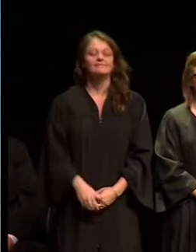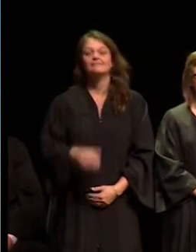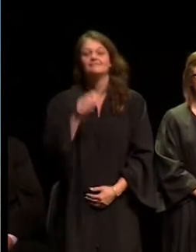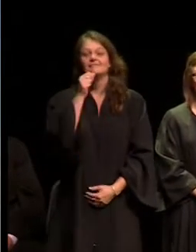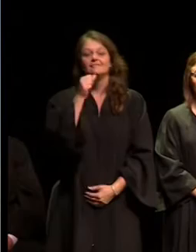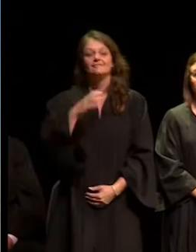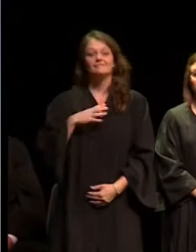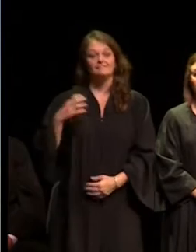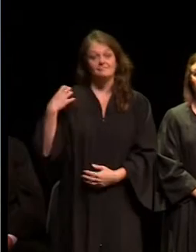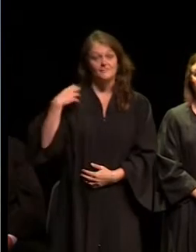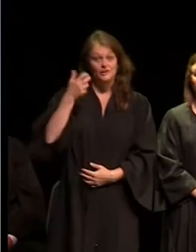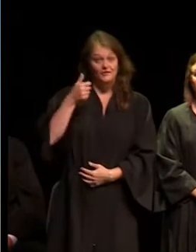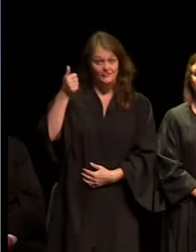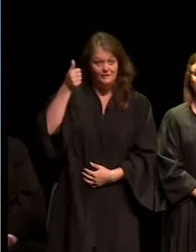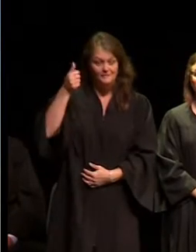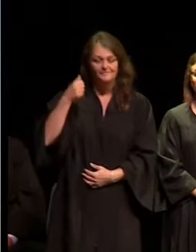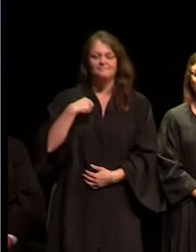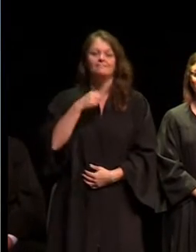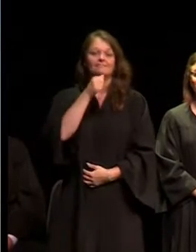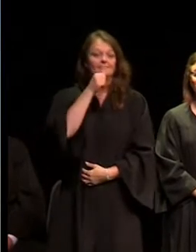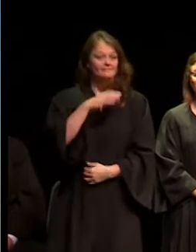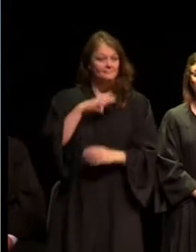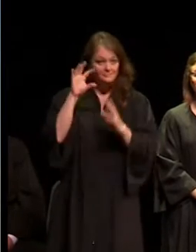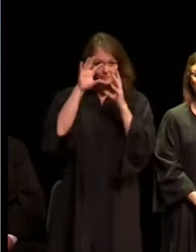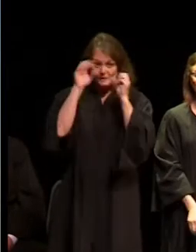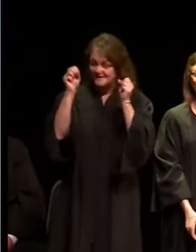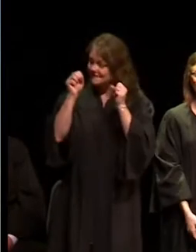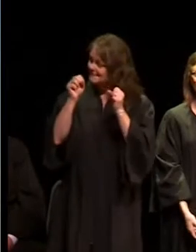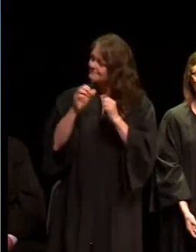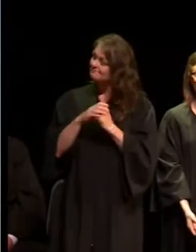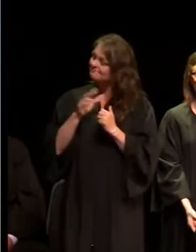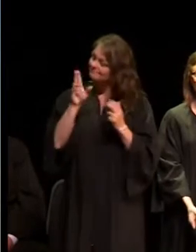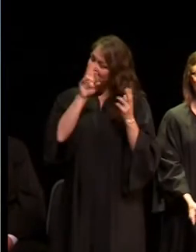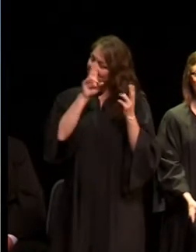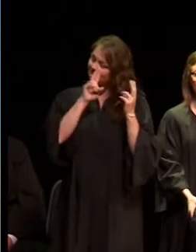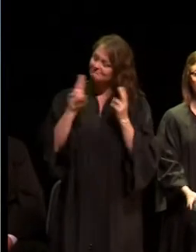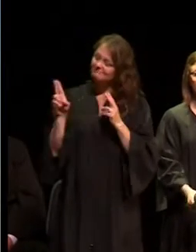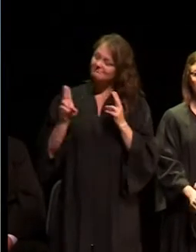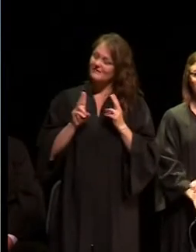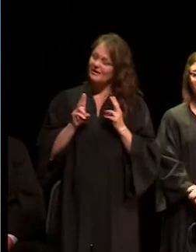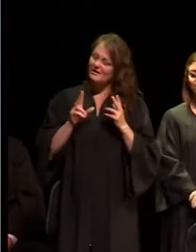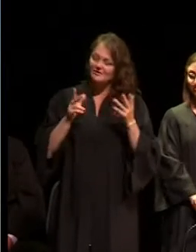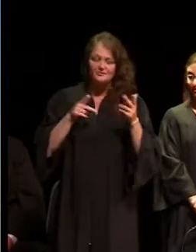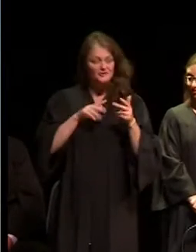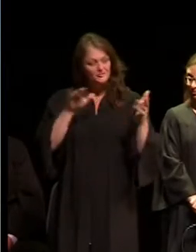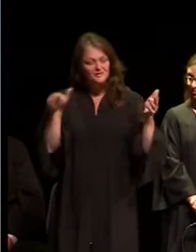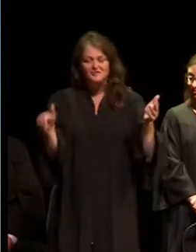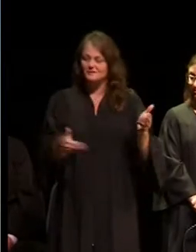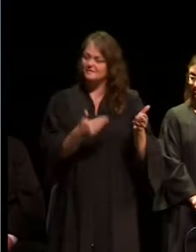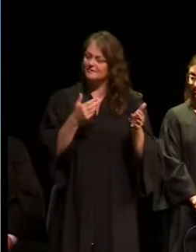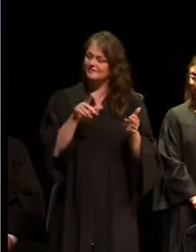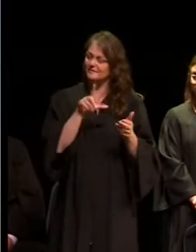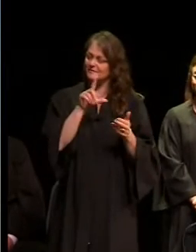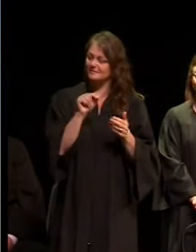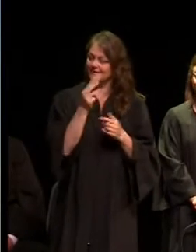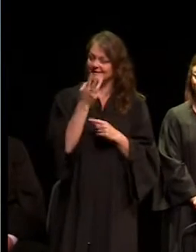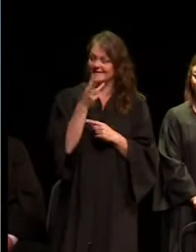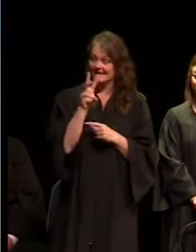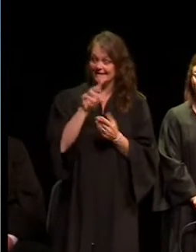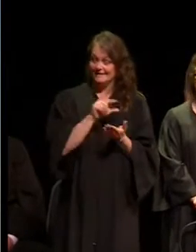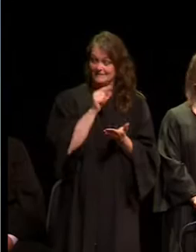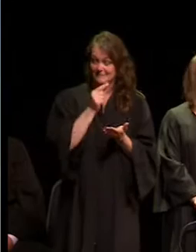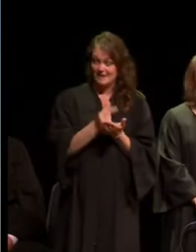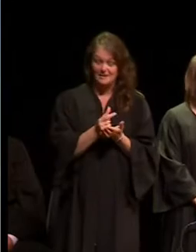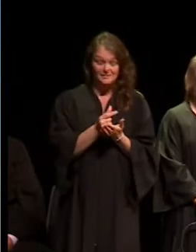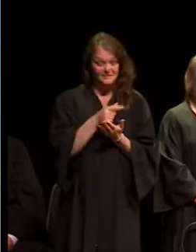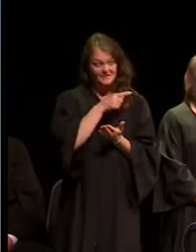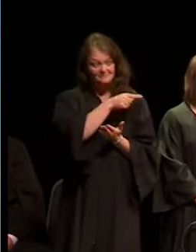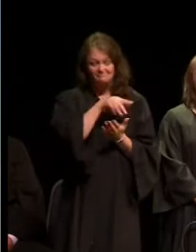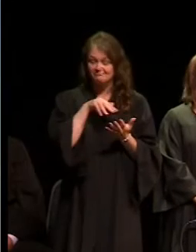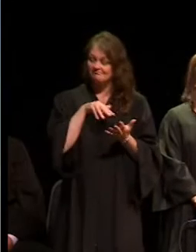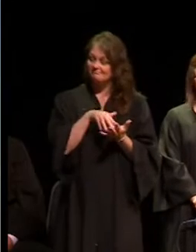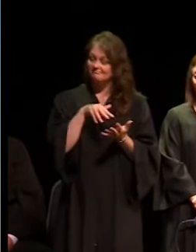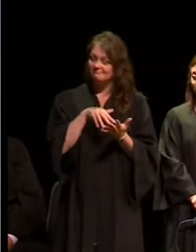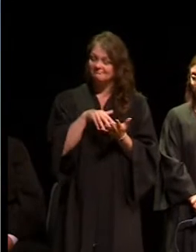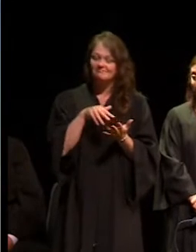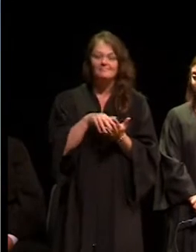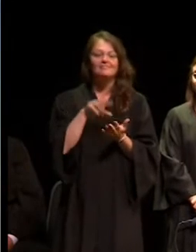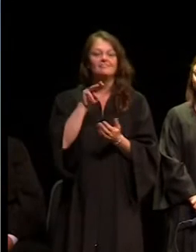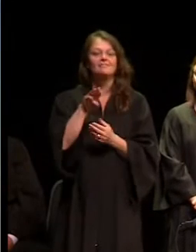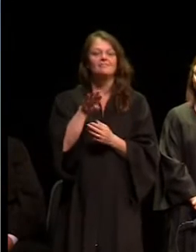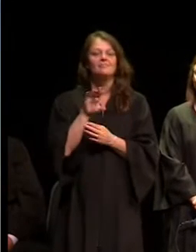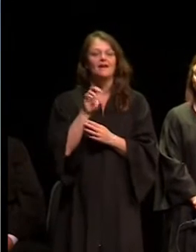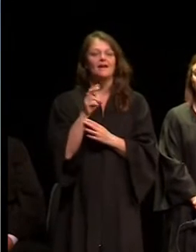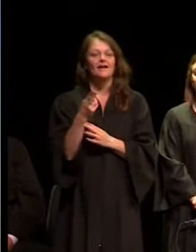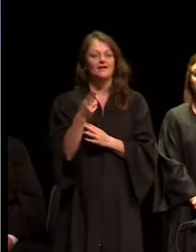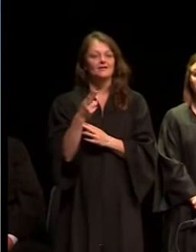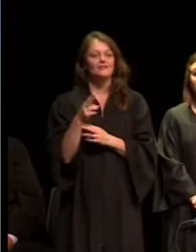Madam Chancellor, Madam President, I have the honor of presenting to you the graduates of 2016 for their credentials from the